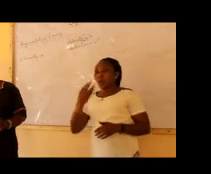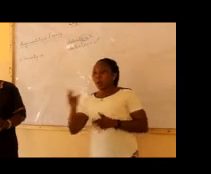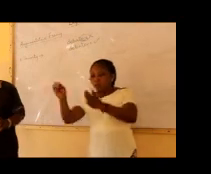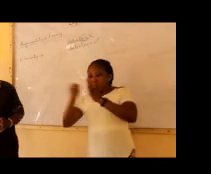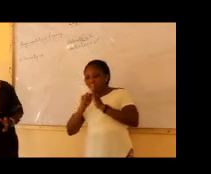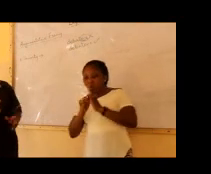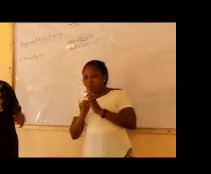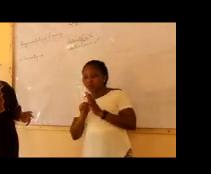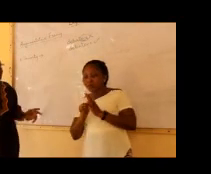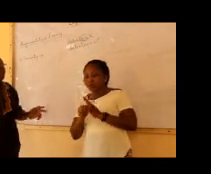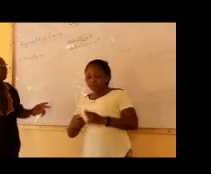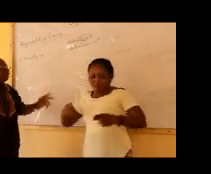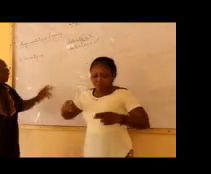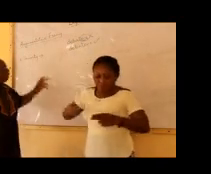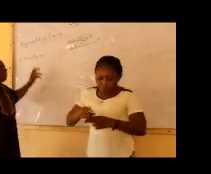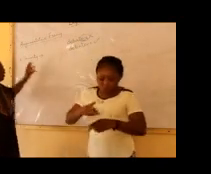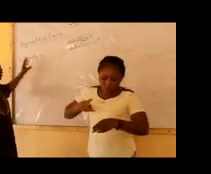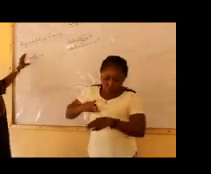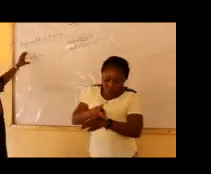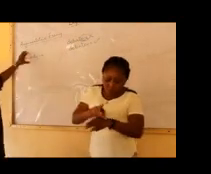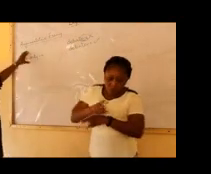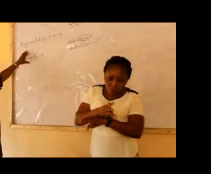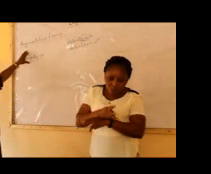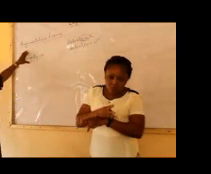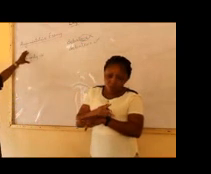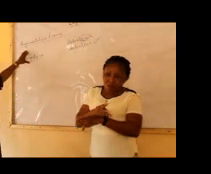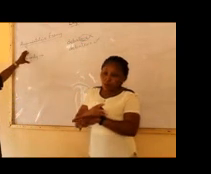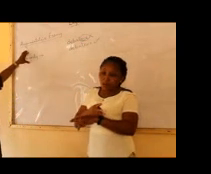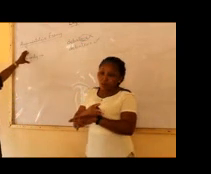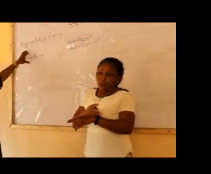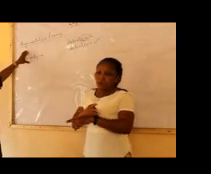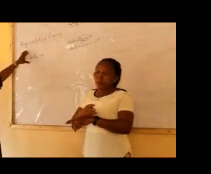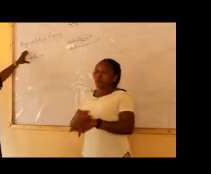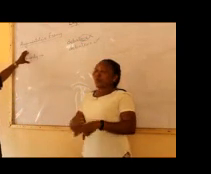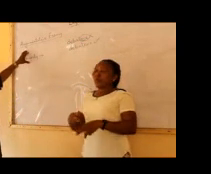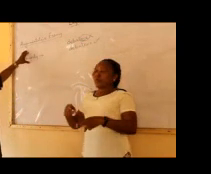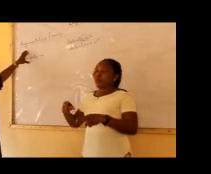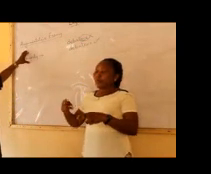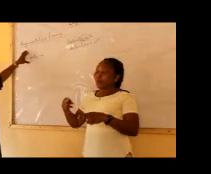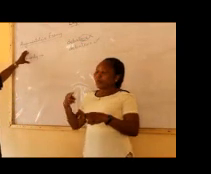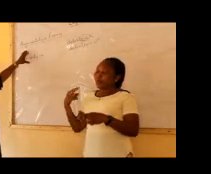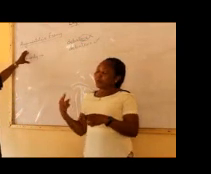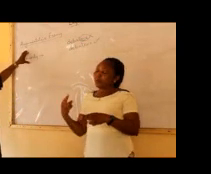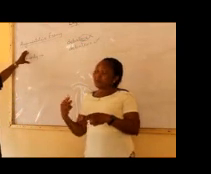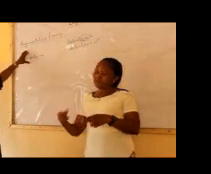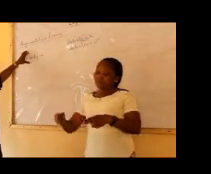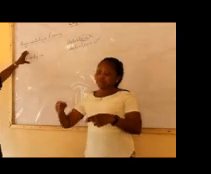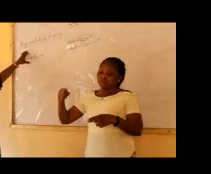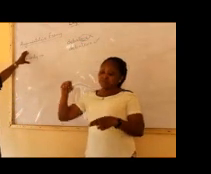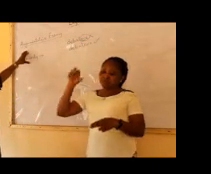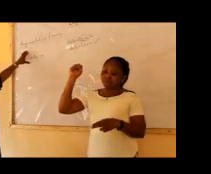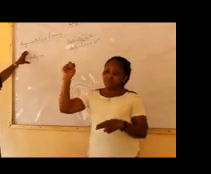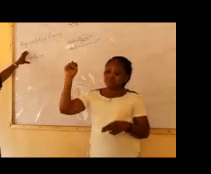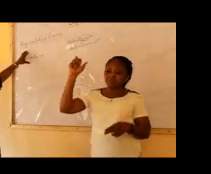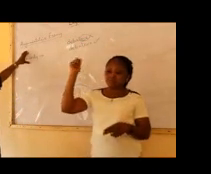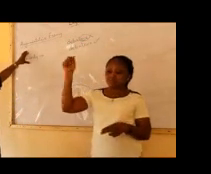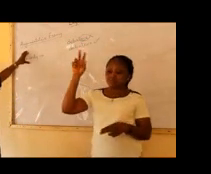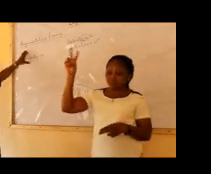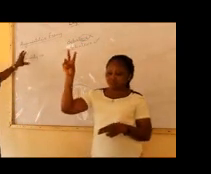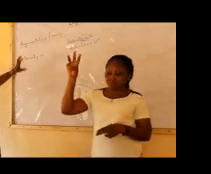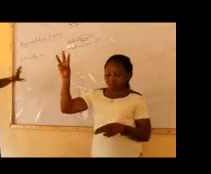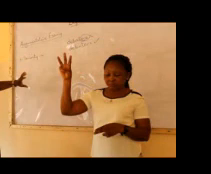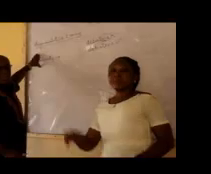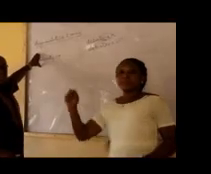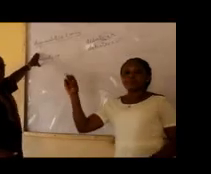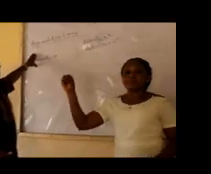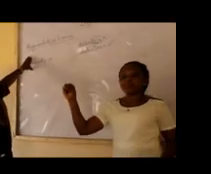burglary proof, they will make sure all lives in that family will be lost. So